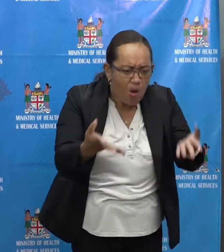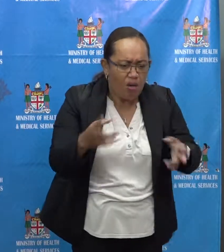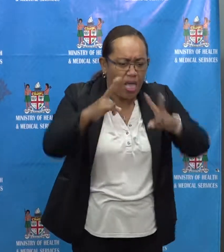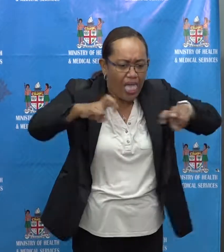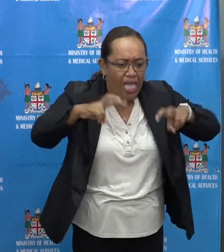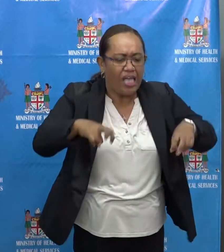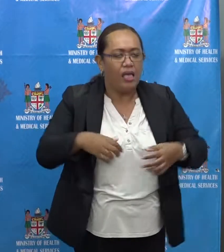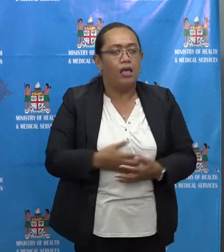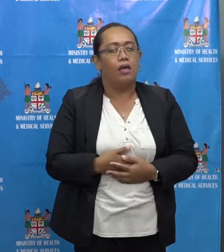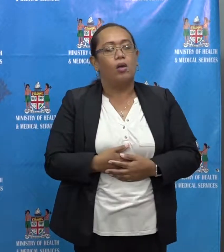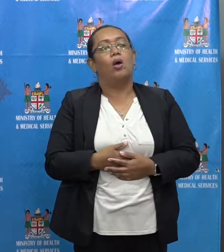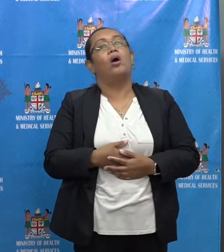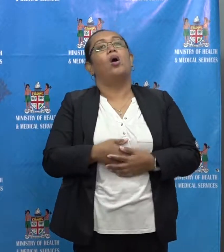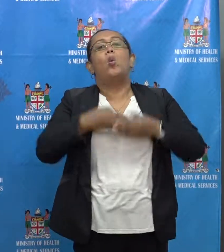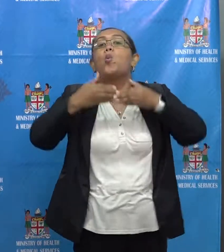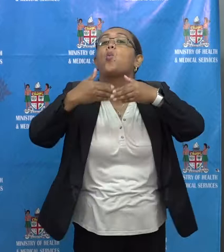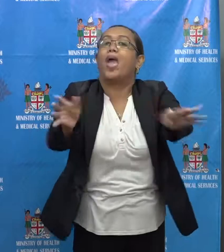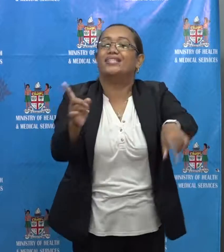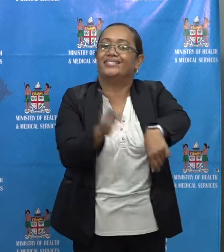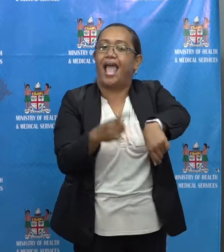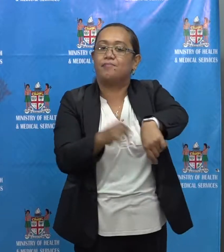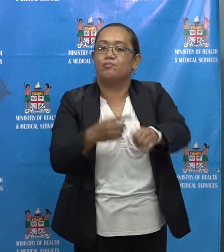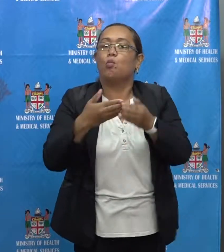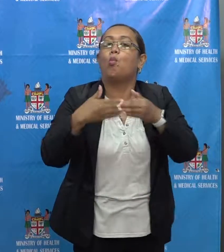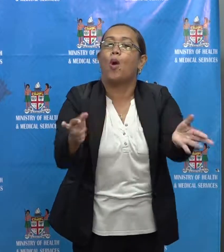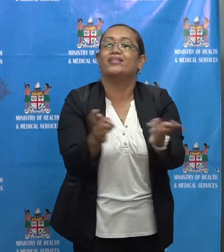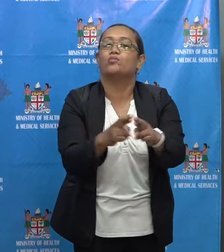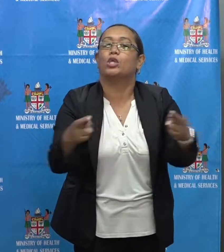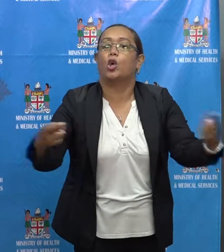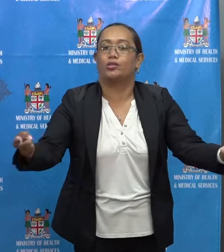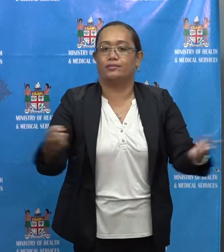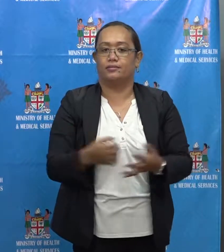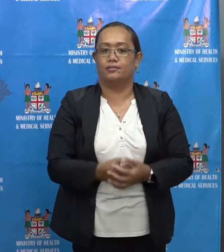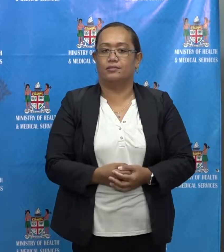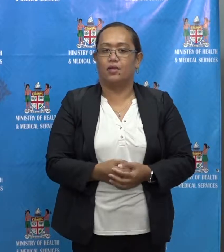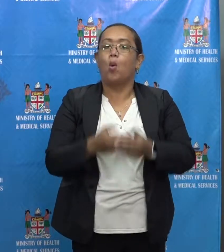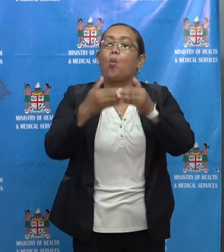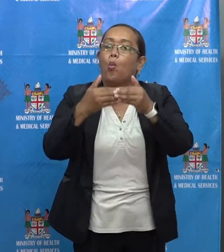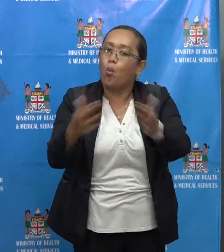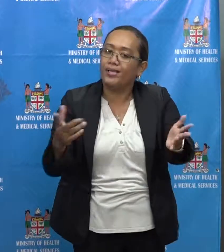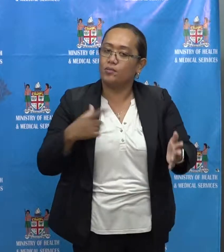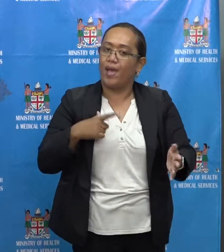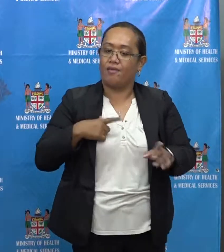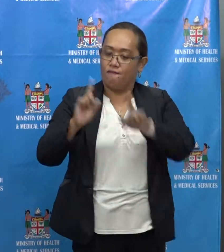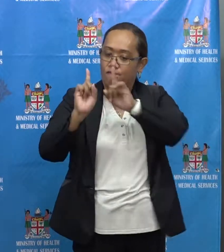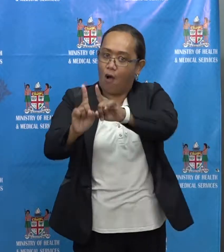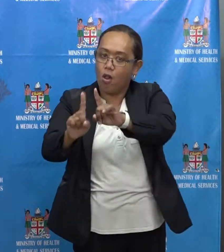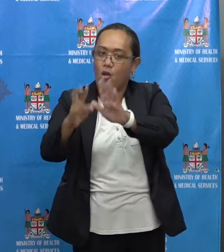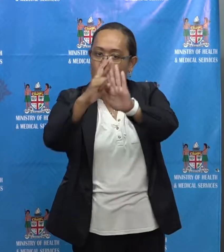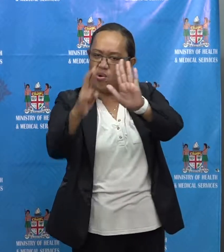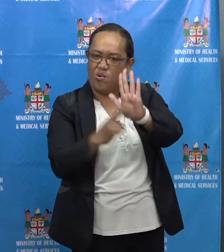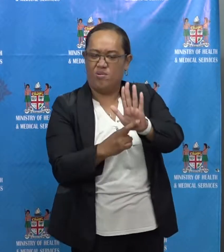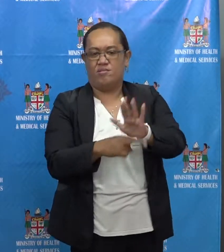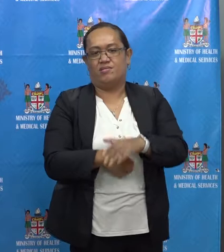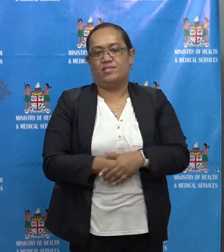is a real low-risk breach. We could have used them somewhere else. But because it happened, we have to investigate.